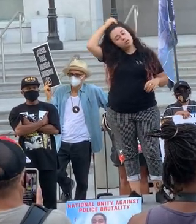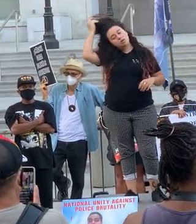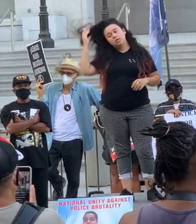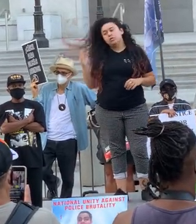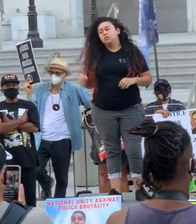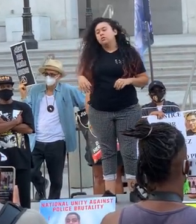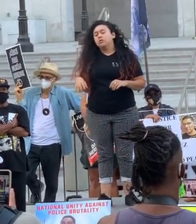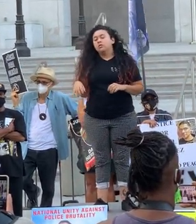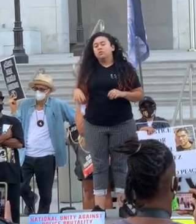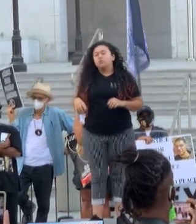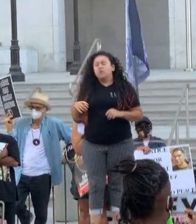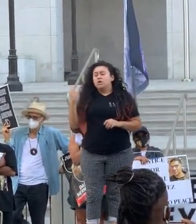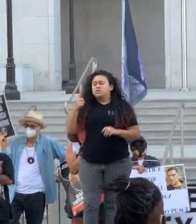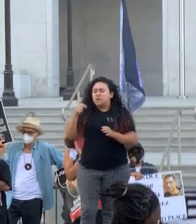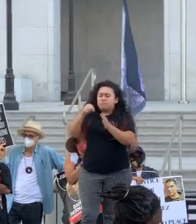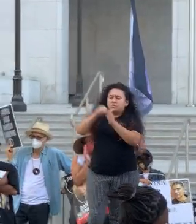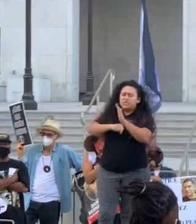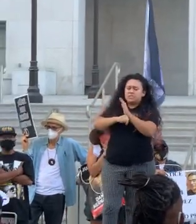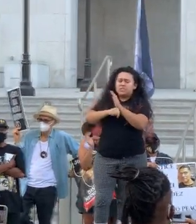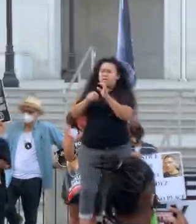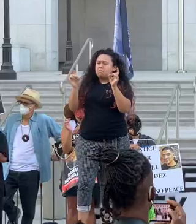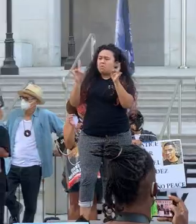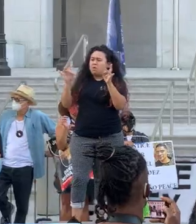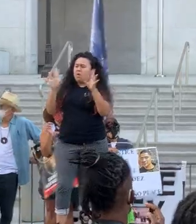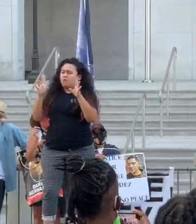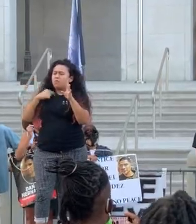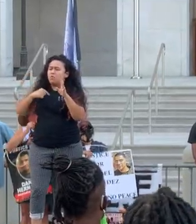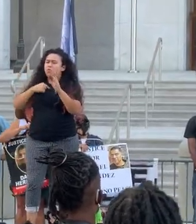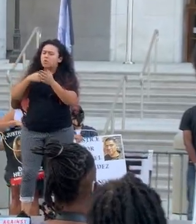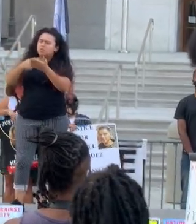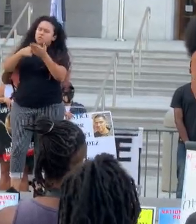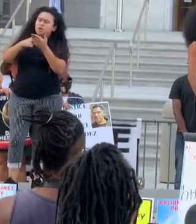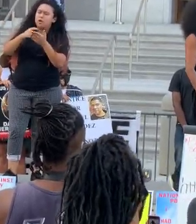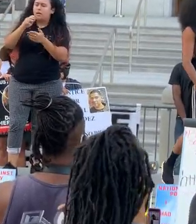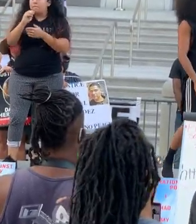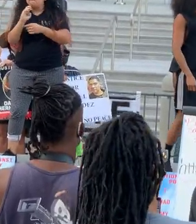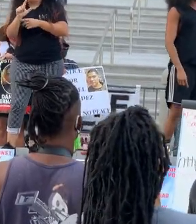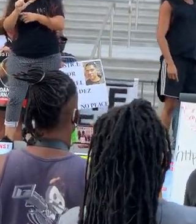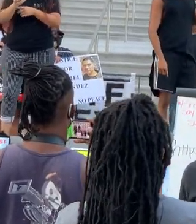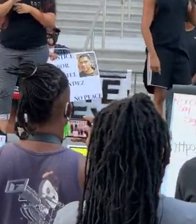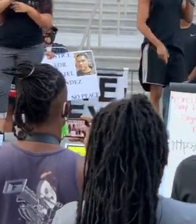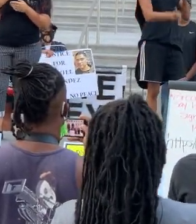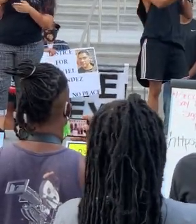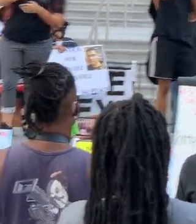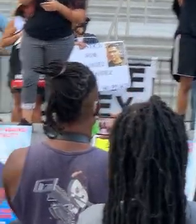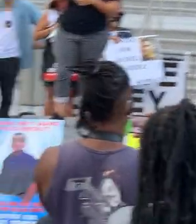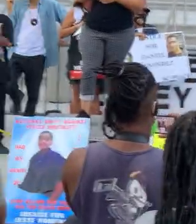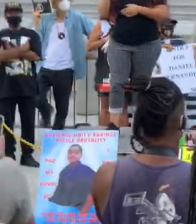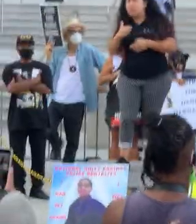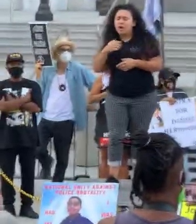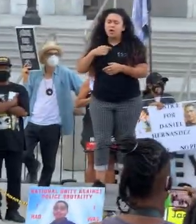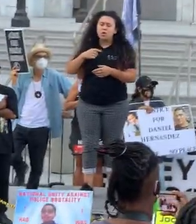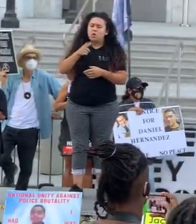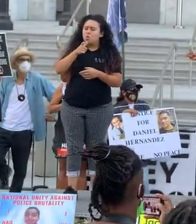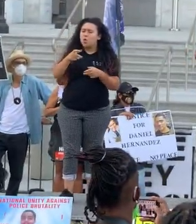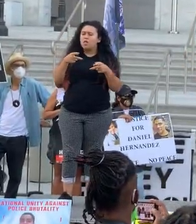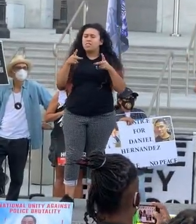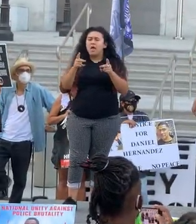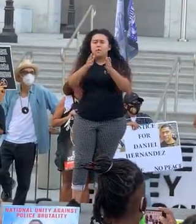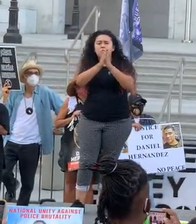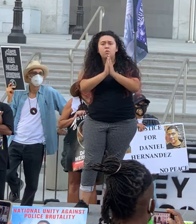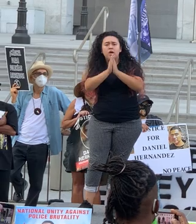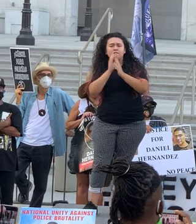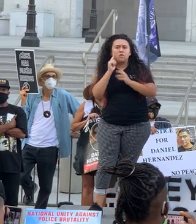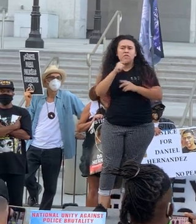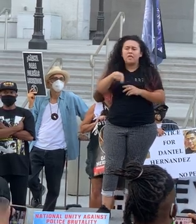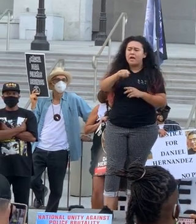There is something deeply disturbing in that while we debate morality, oh, and aren't we just, on who is allowed to be prayed for and who is